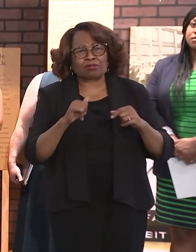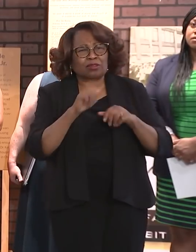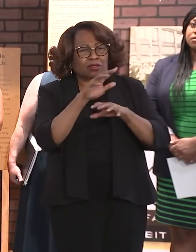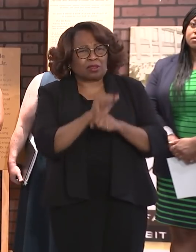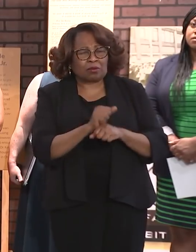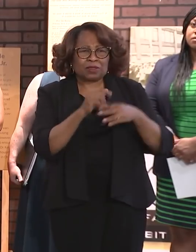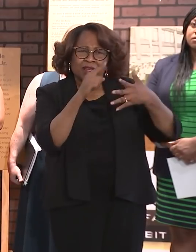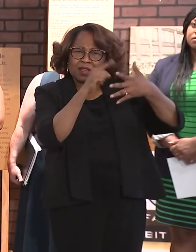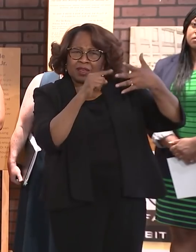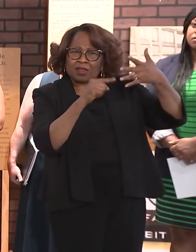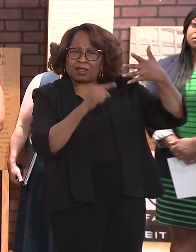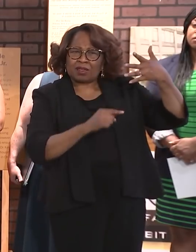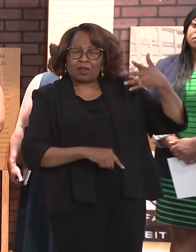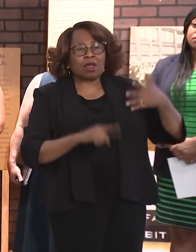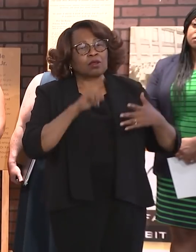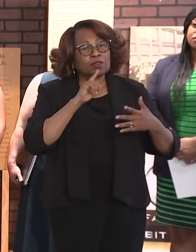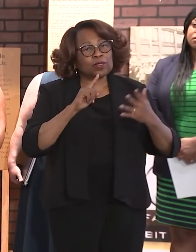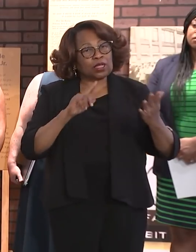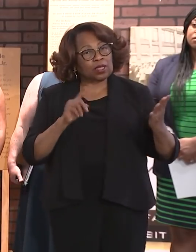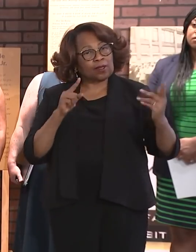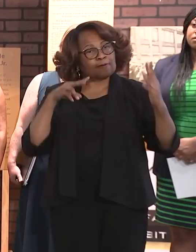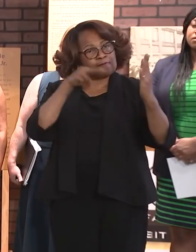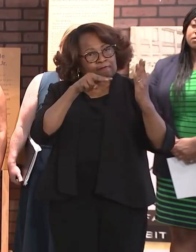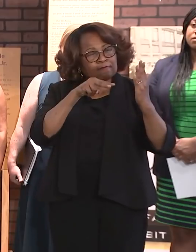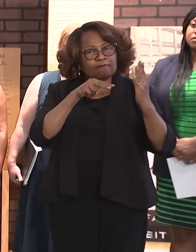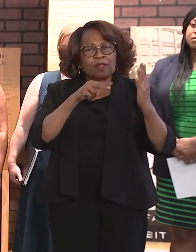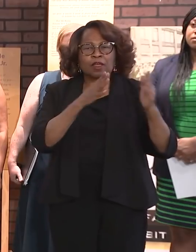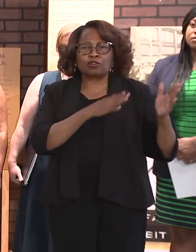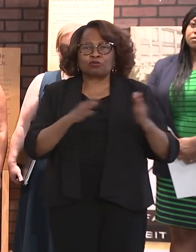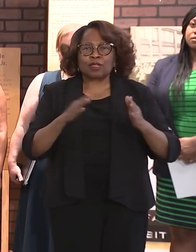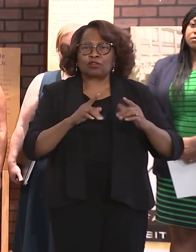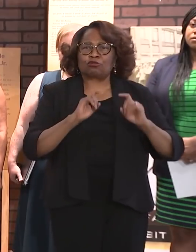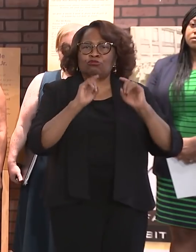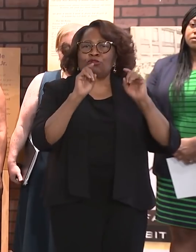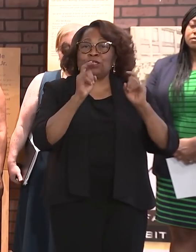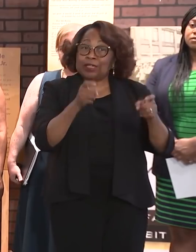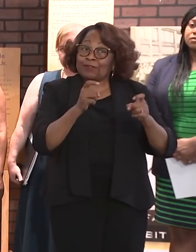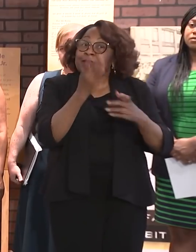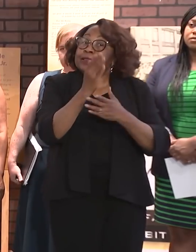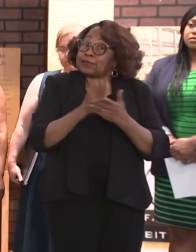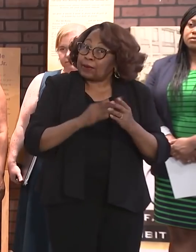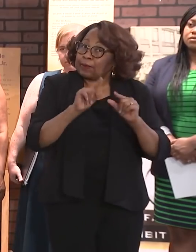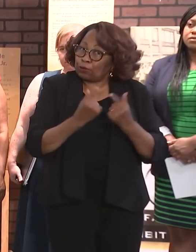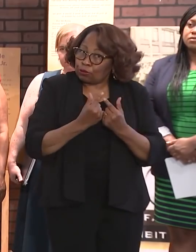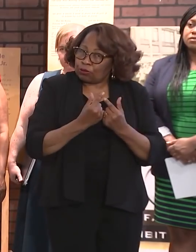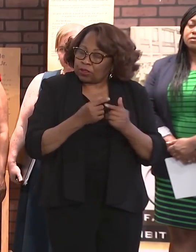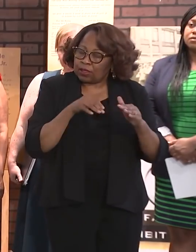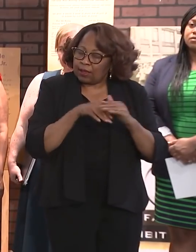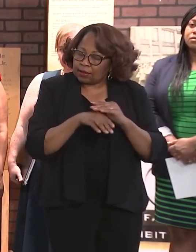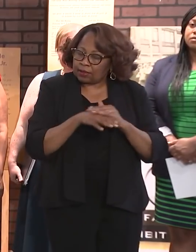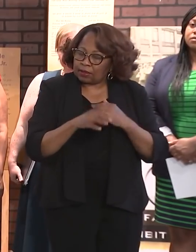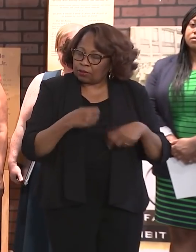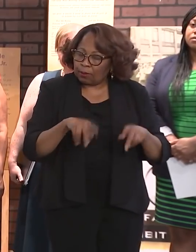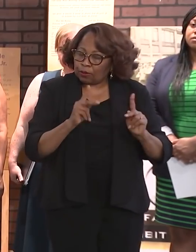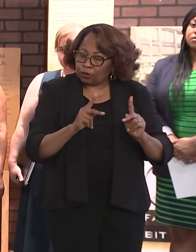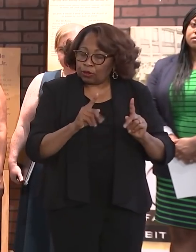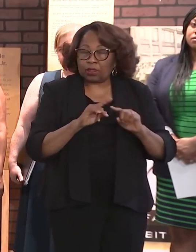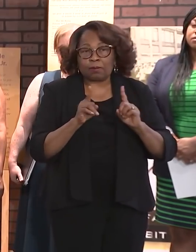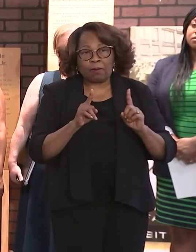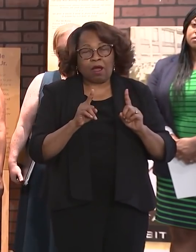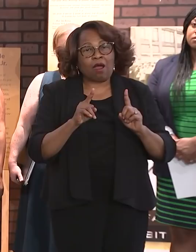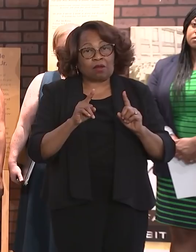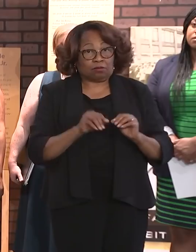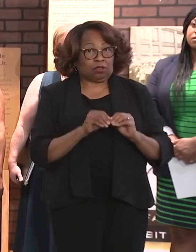a deliberate, intentional strategy to give groups access, some groups, access to opportunity,